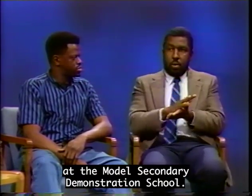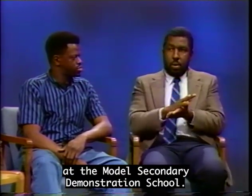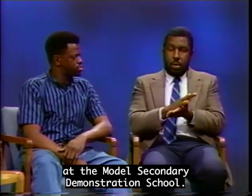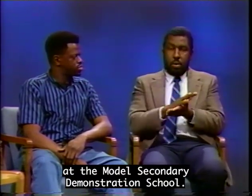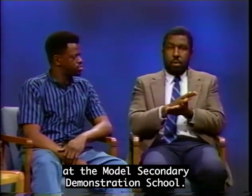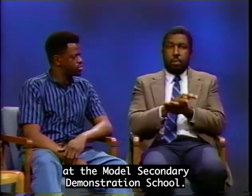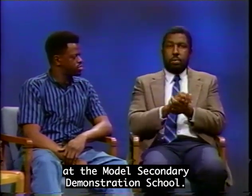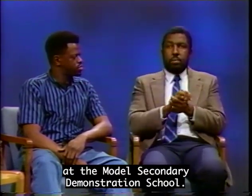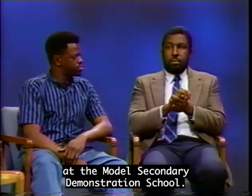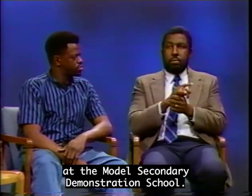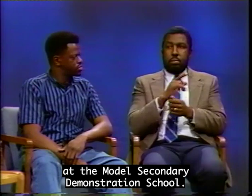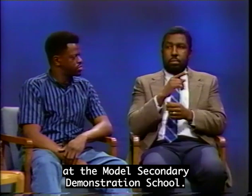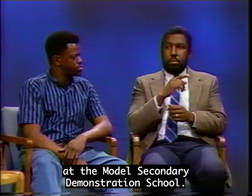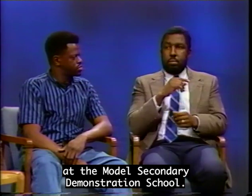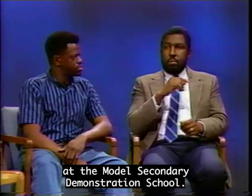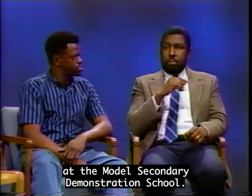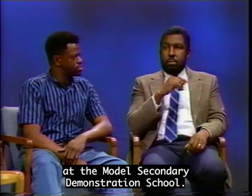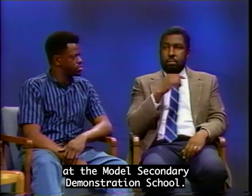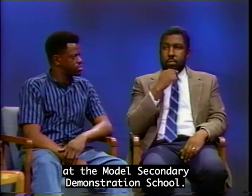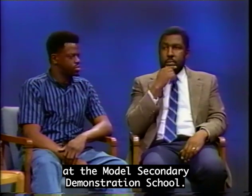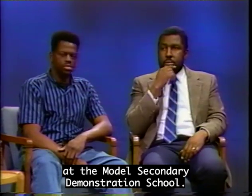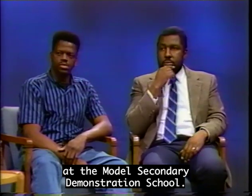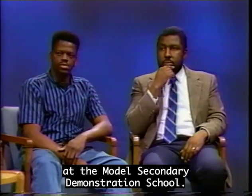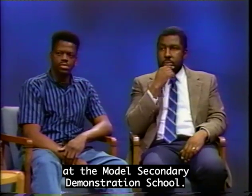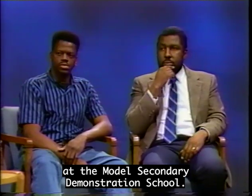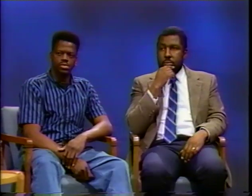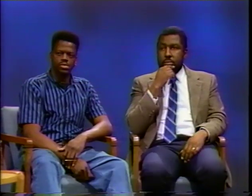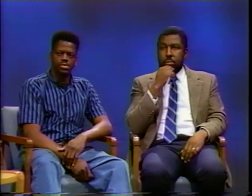the Model Secondary Demonstration School.